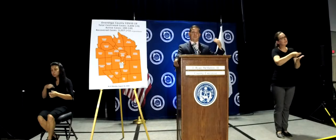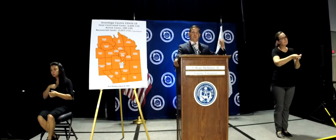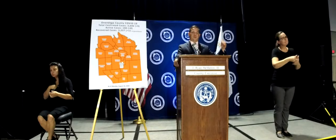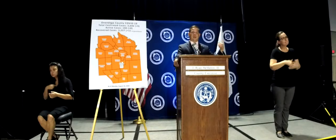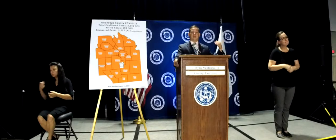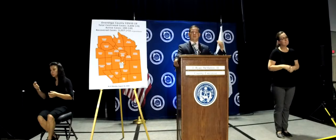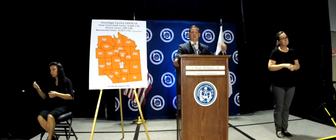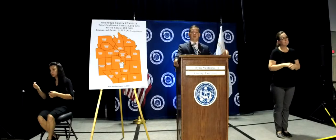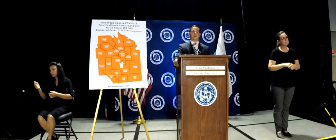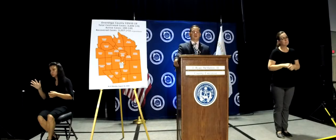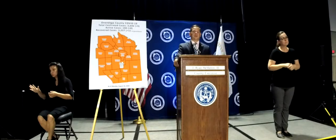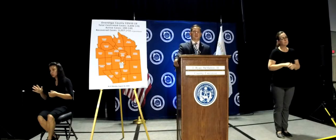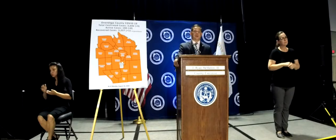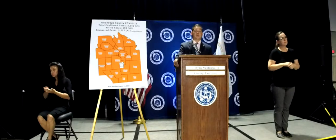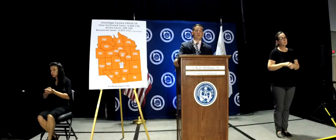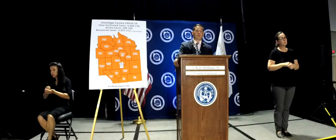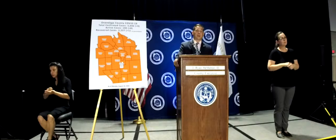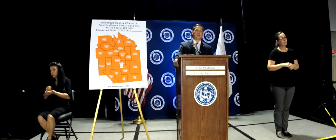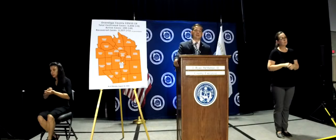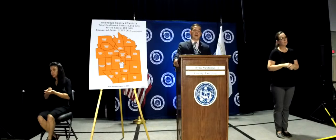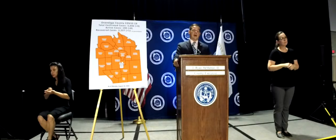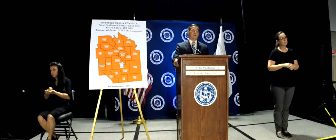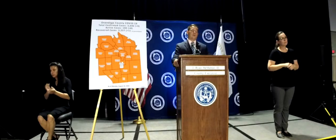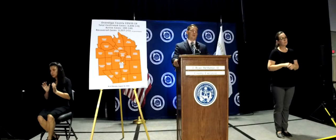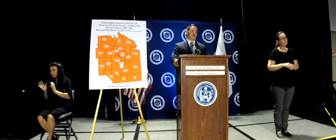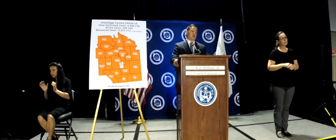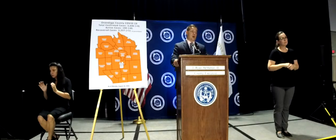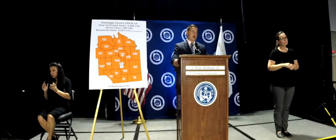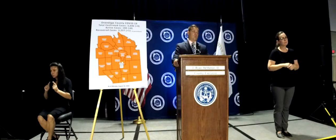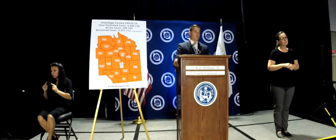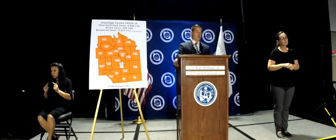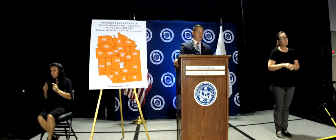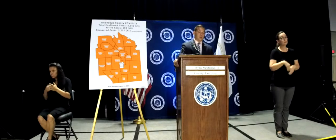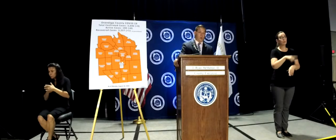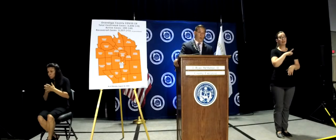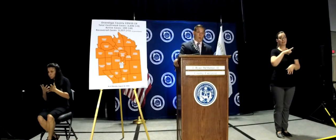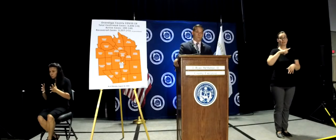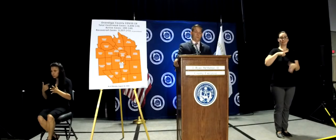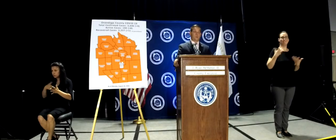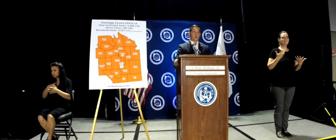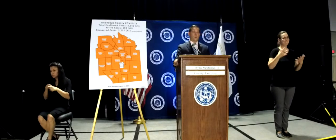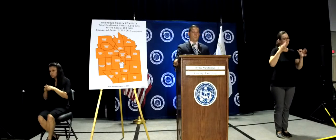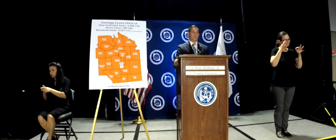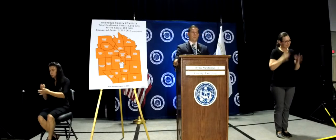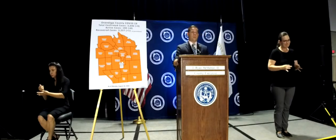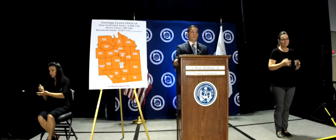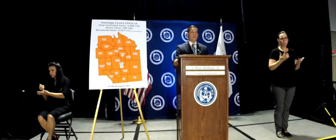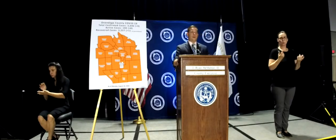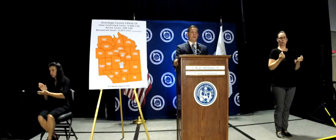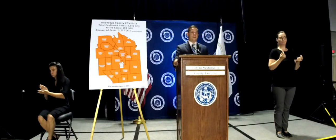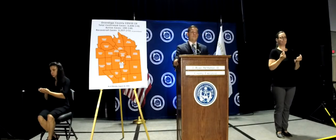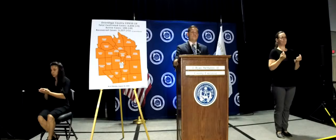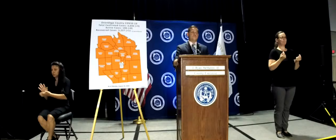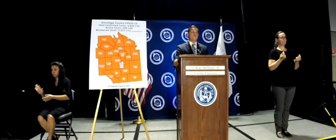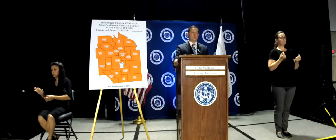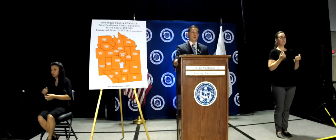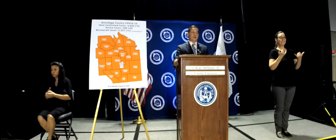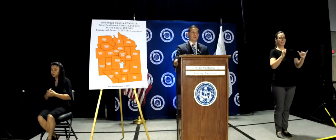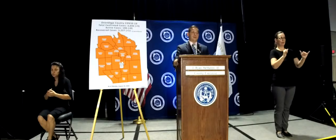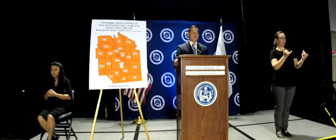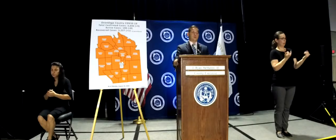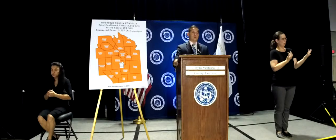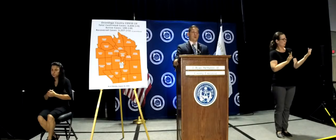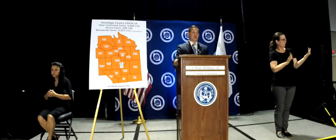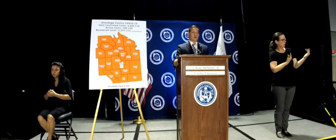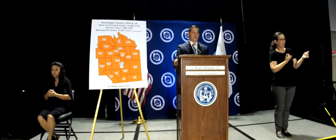our 10% limit that the legislature makes us have, there's still a hole. So the